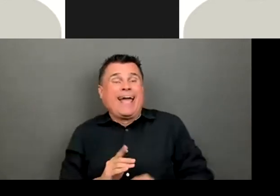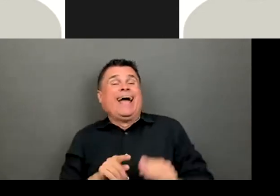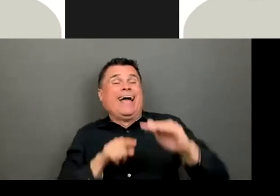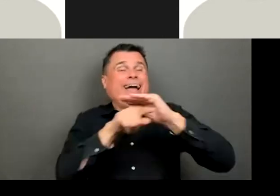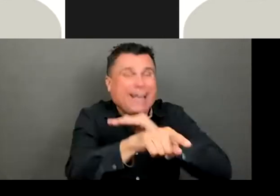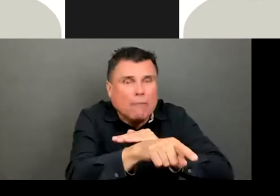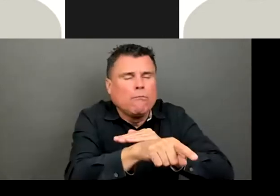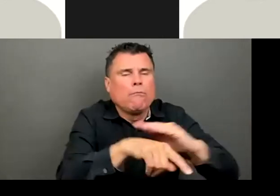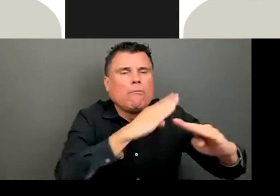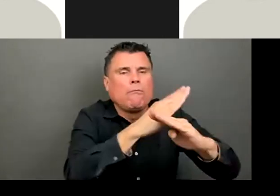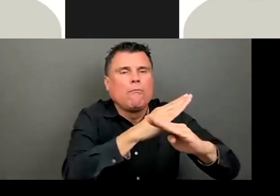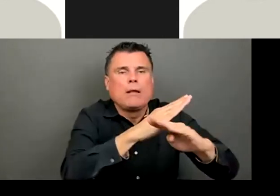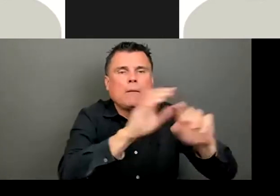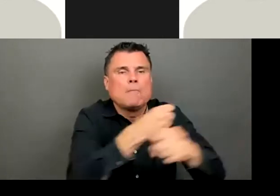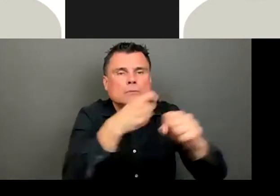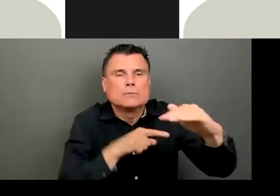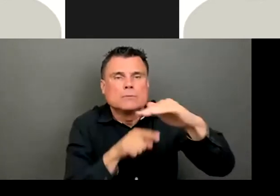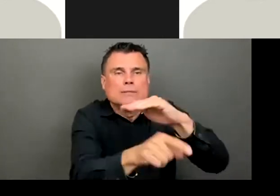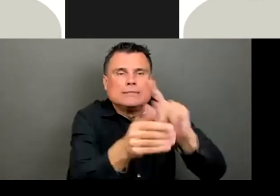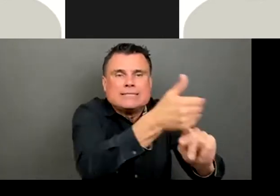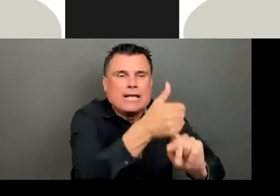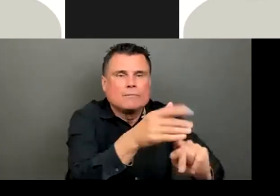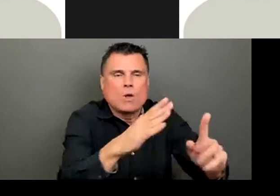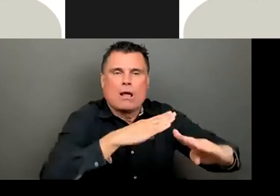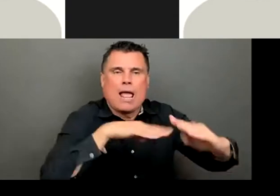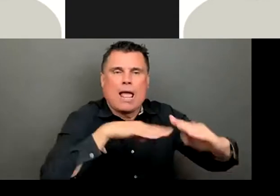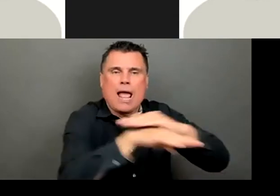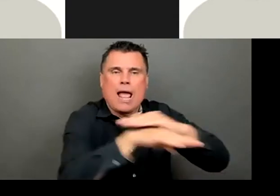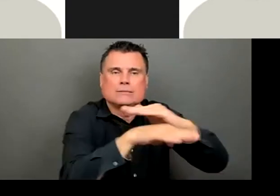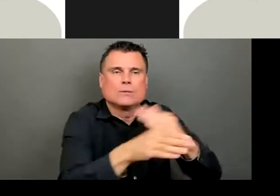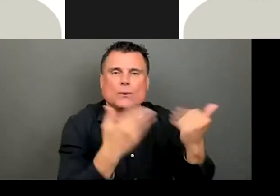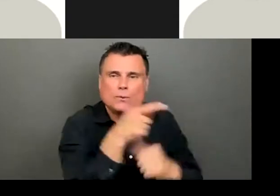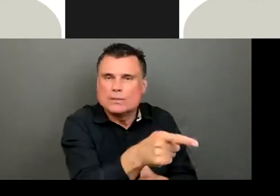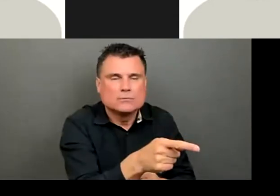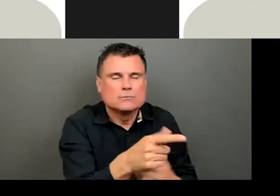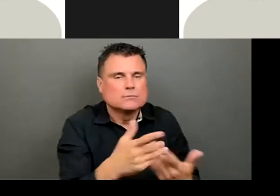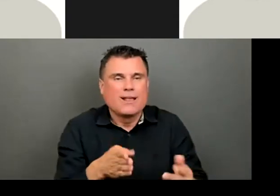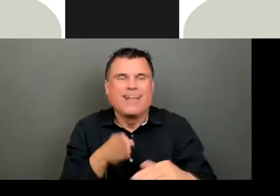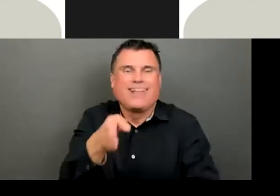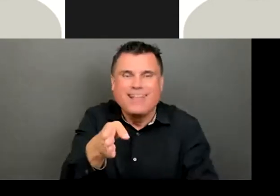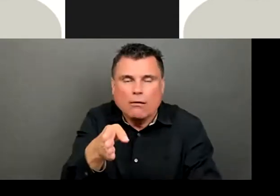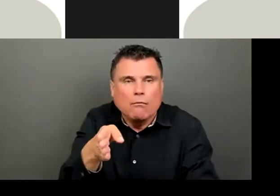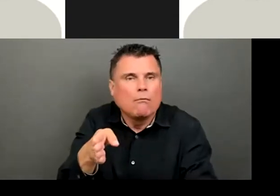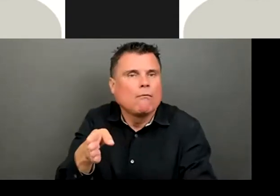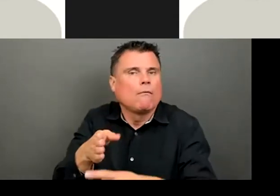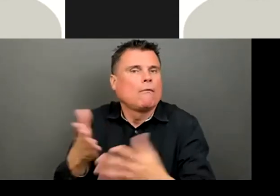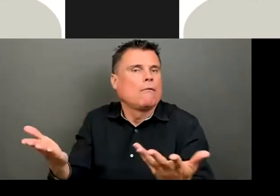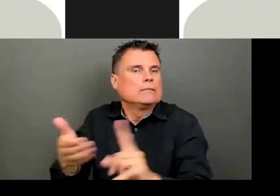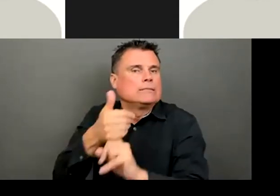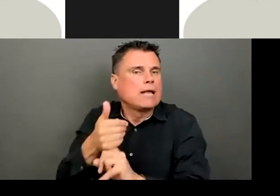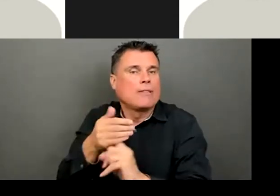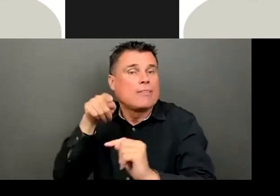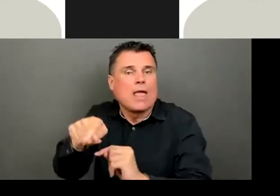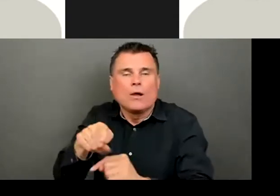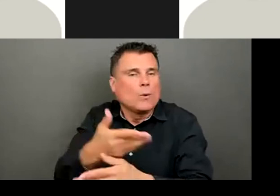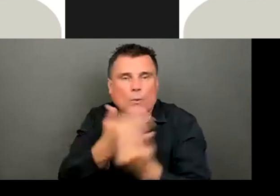purpose, because persons with disability may not have the confidence to then move. In the Pacific region, this is often very